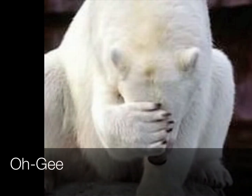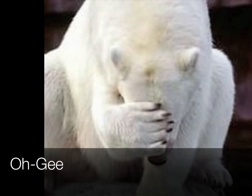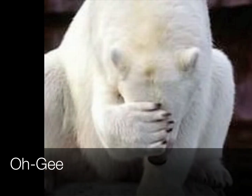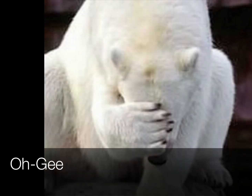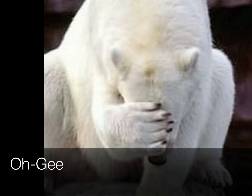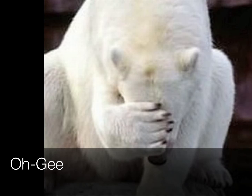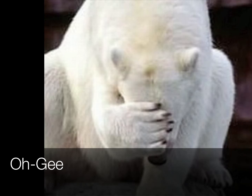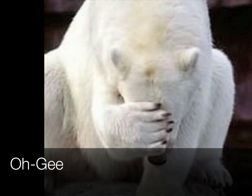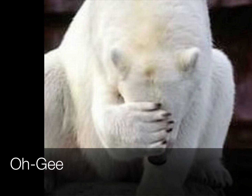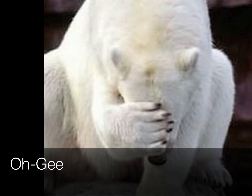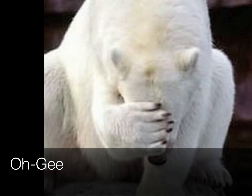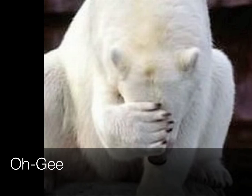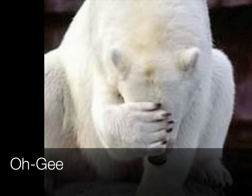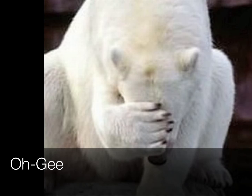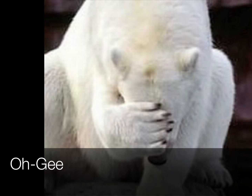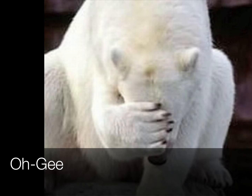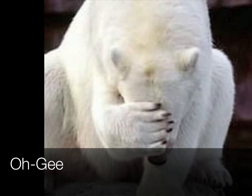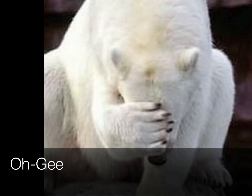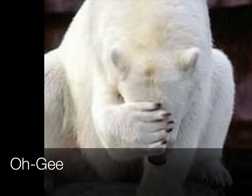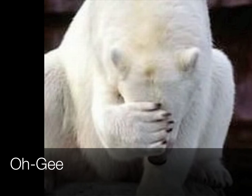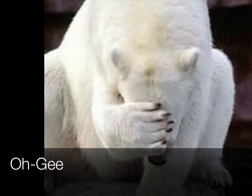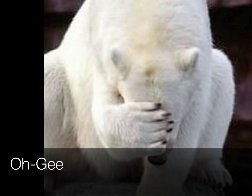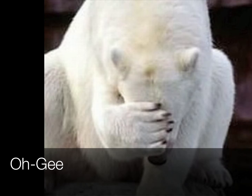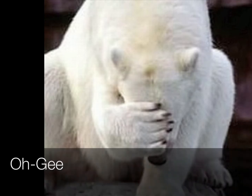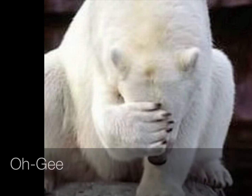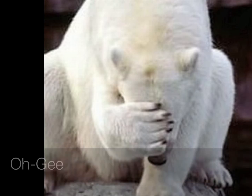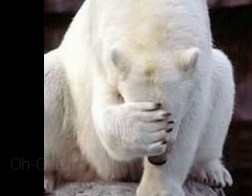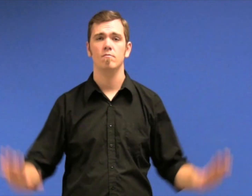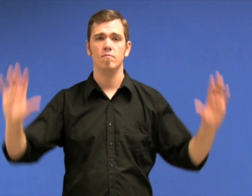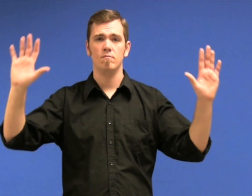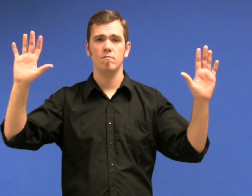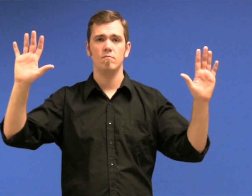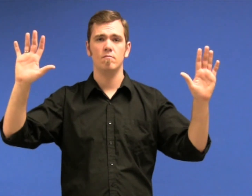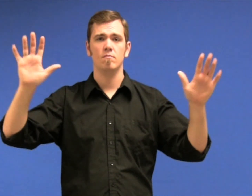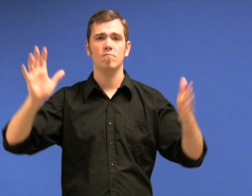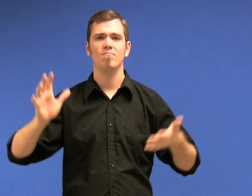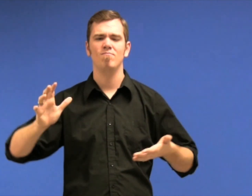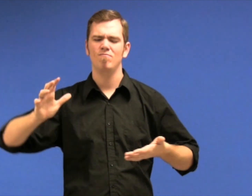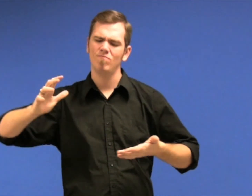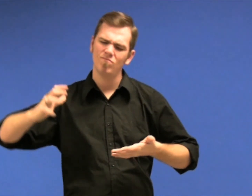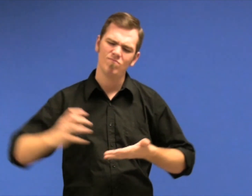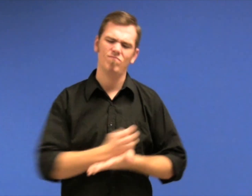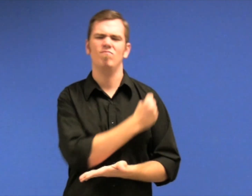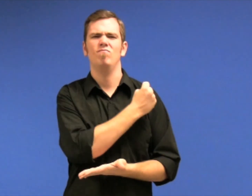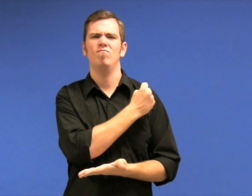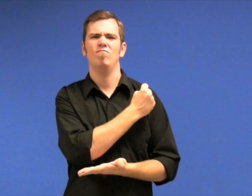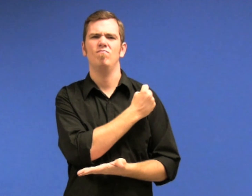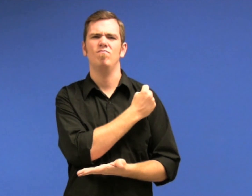The sign for oh gee or oh darn, something like that, which you won't use that often, is oh darn or oh